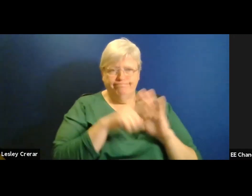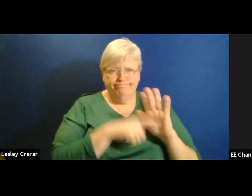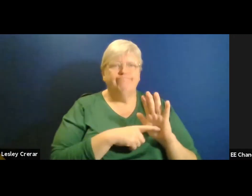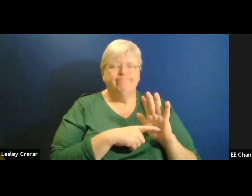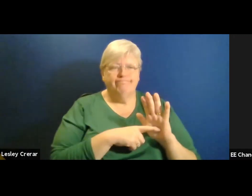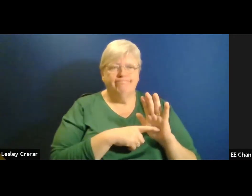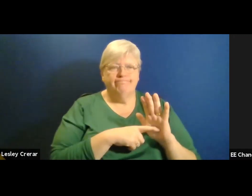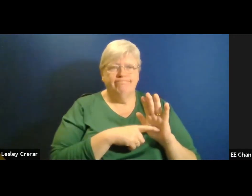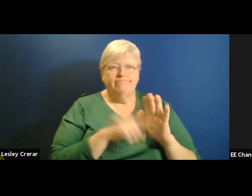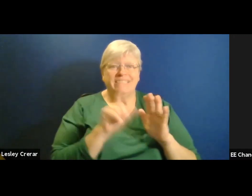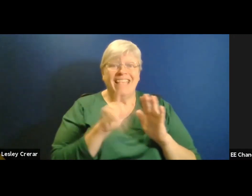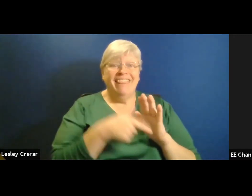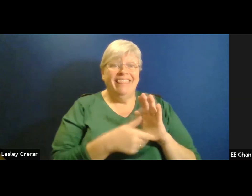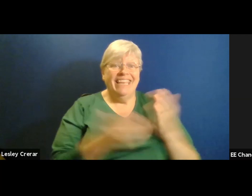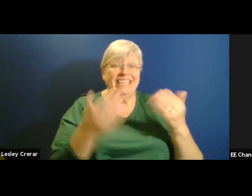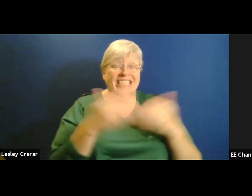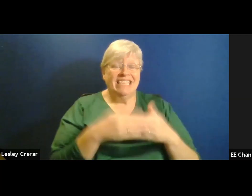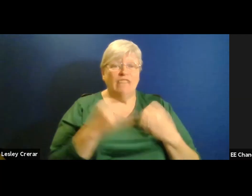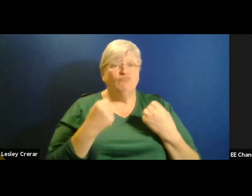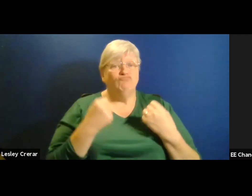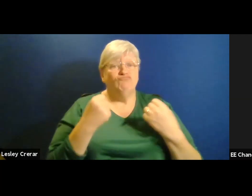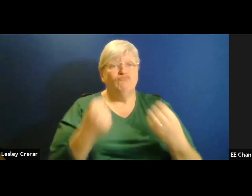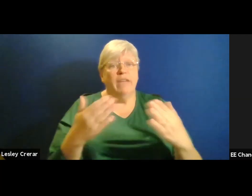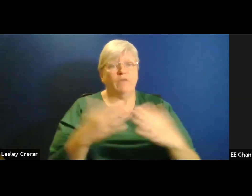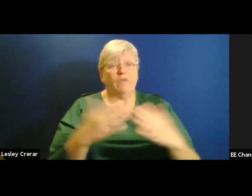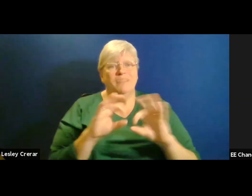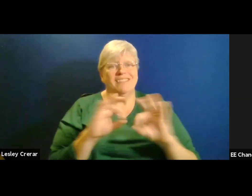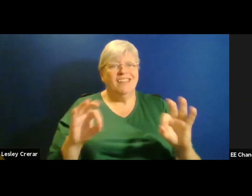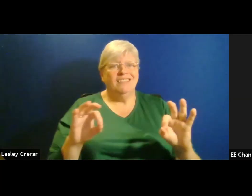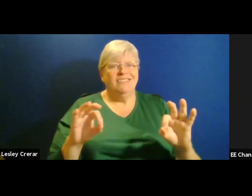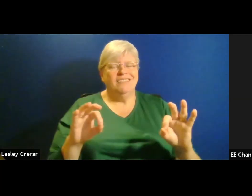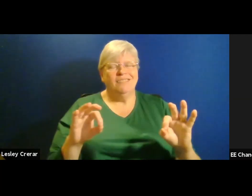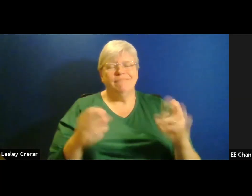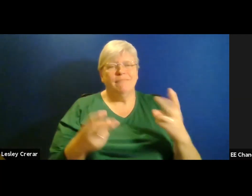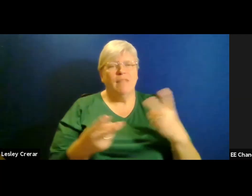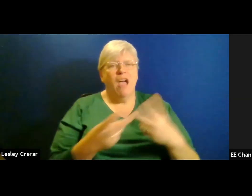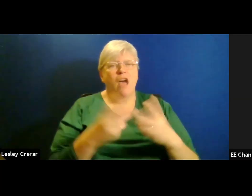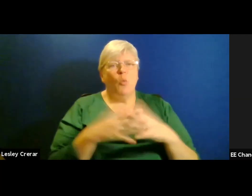It is late at night and we're driving home in silence after another weekend away.